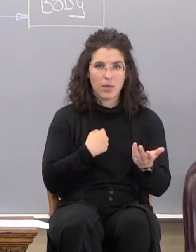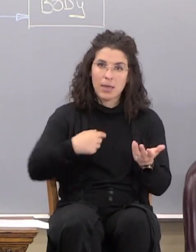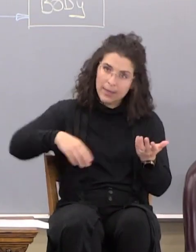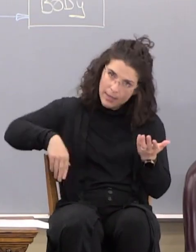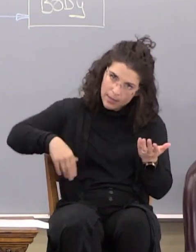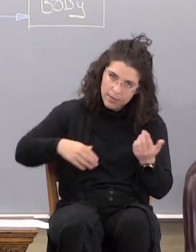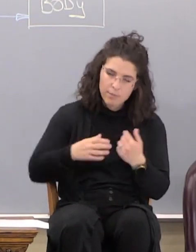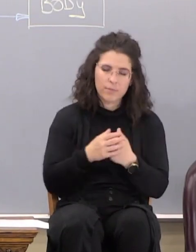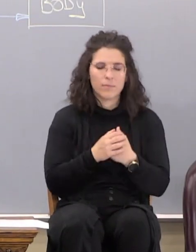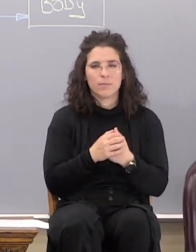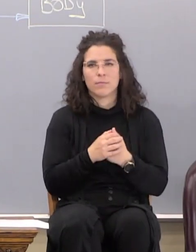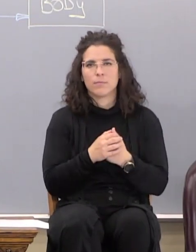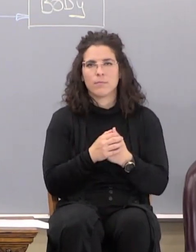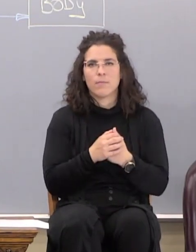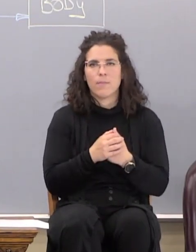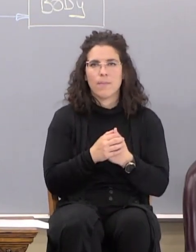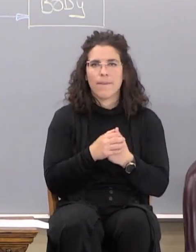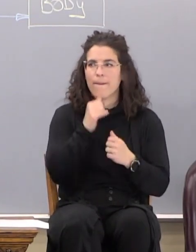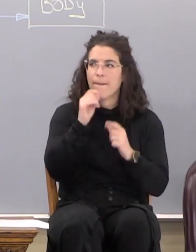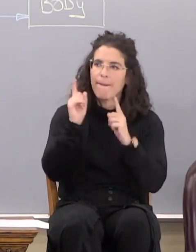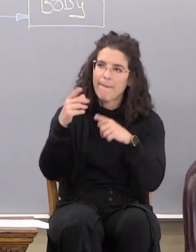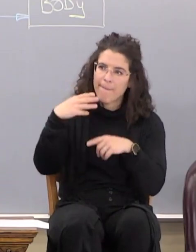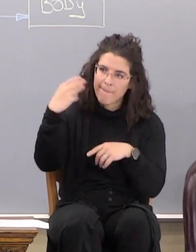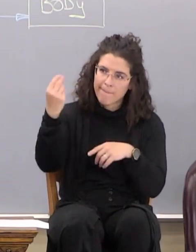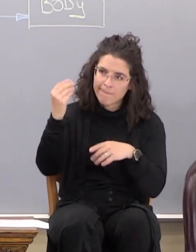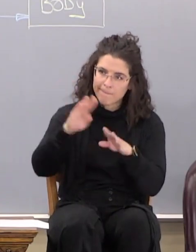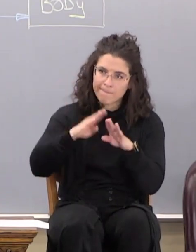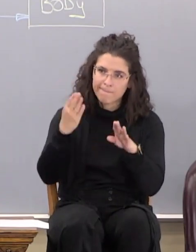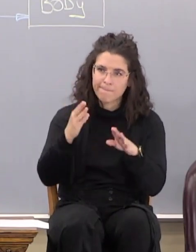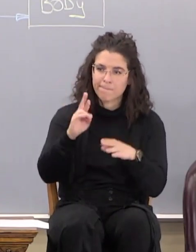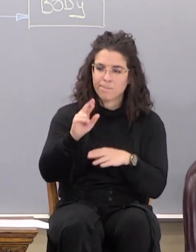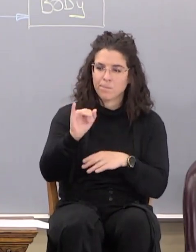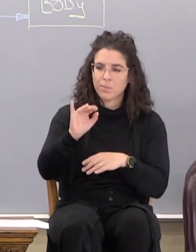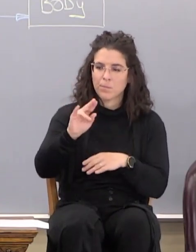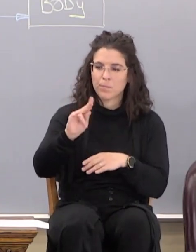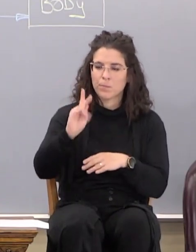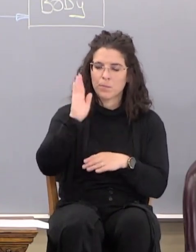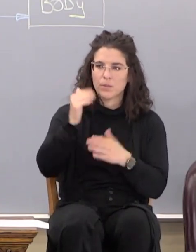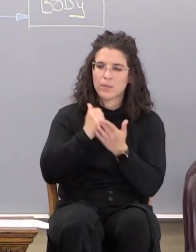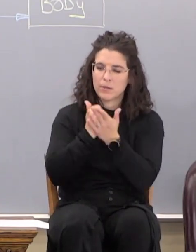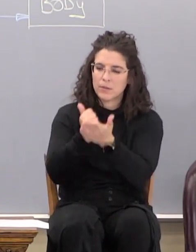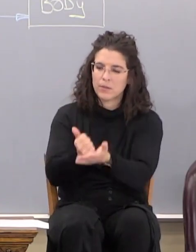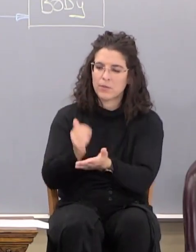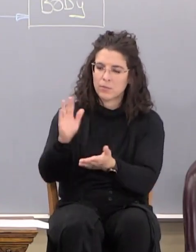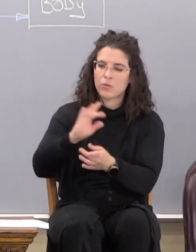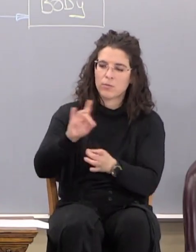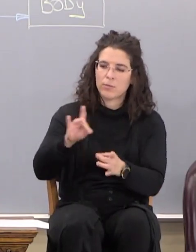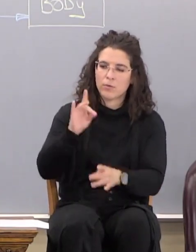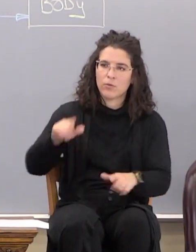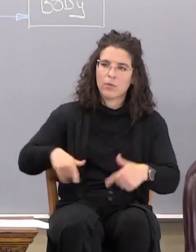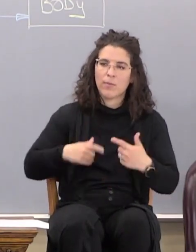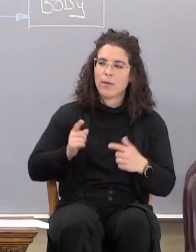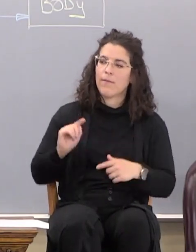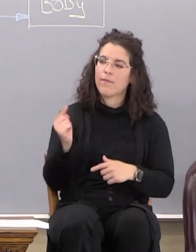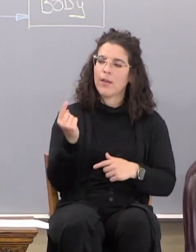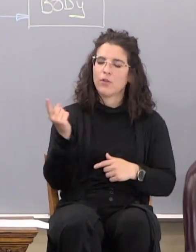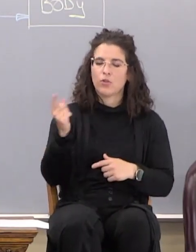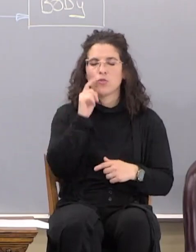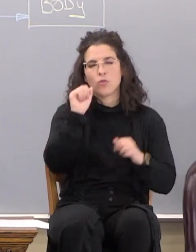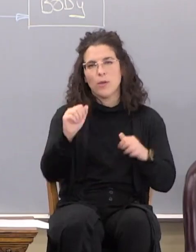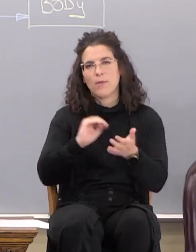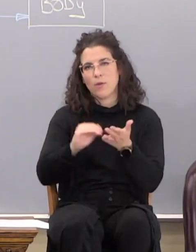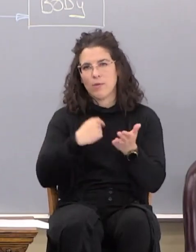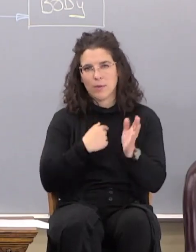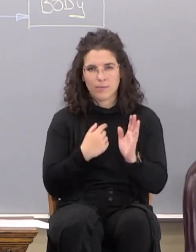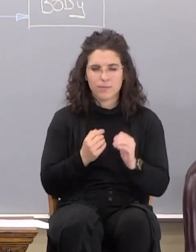yet. Don't go out the door and say, Brother Rick, I'm going to help your spiritual life and you grow. I'm going to offend you so you can forgive me. But do you